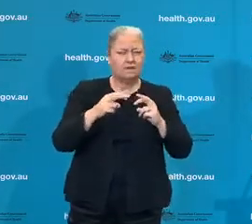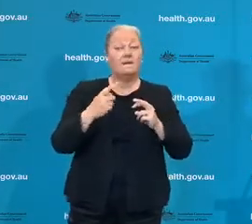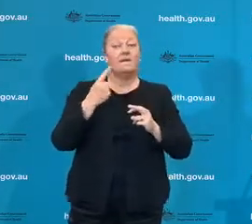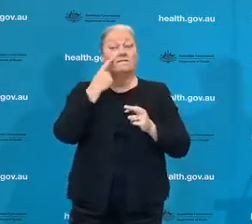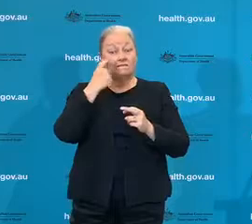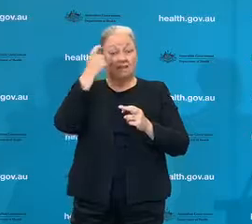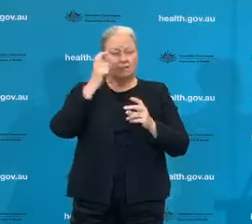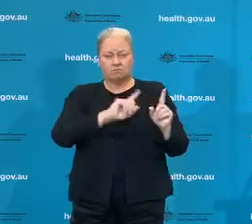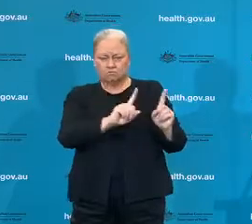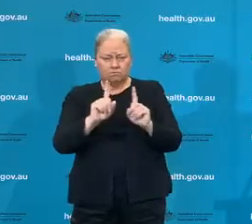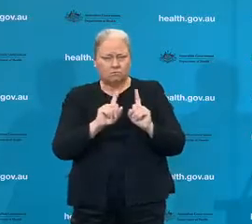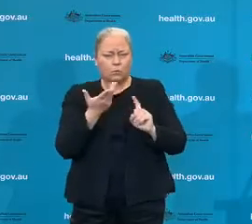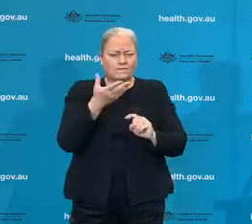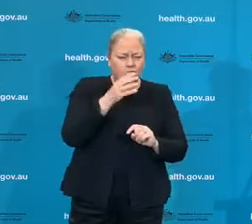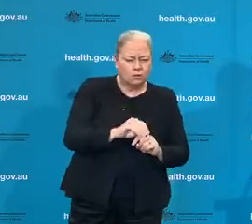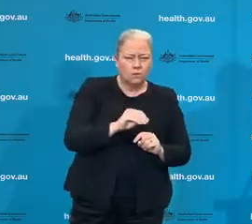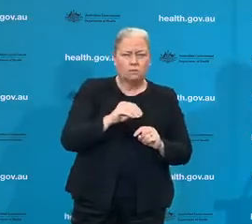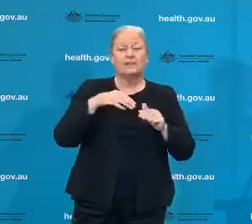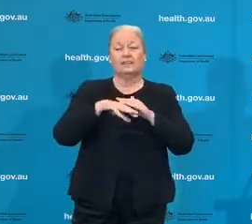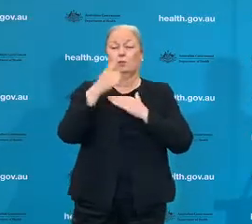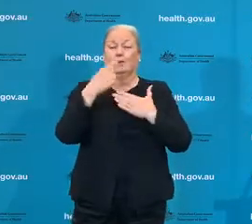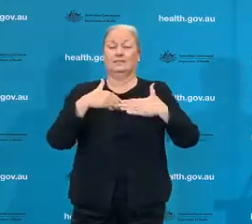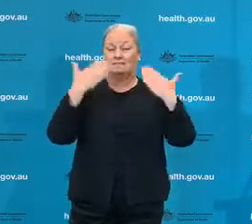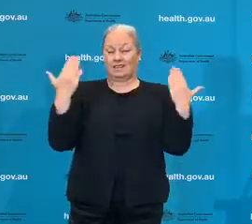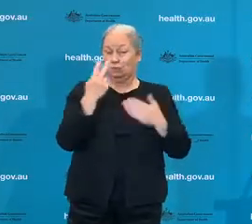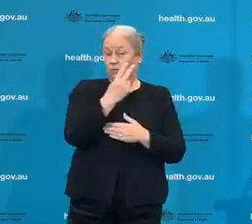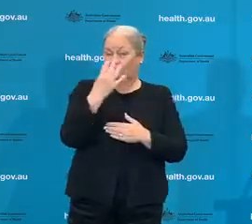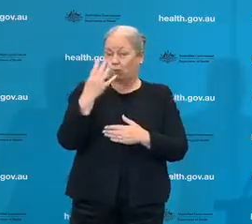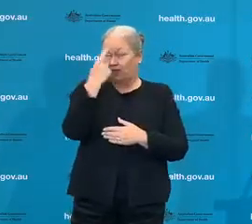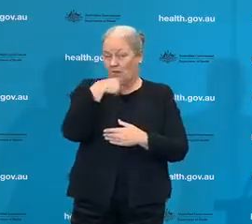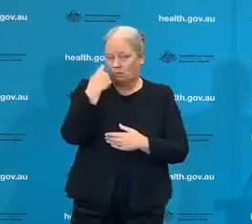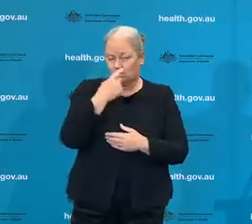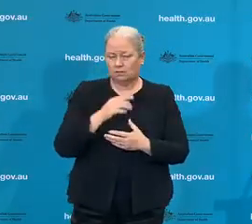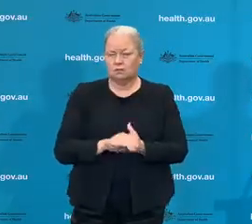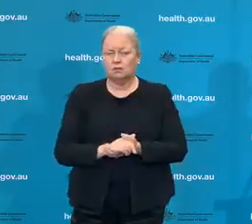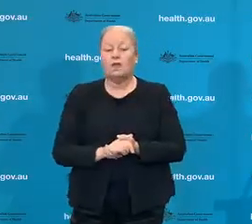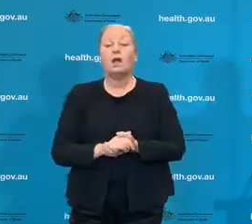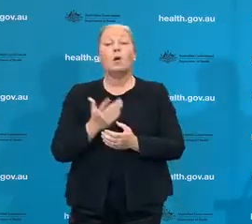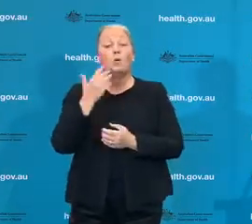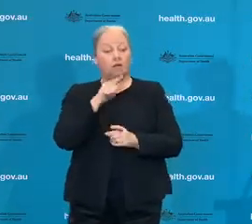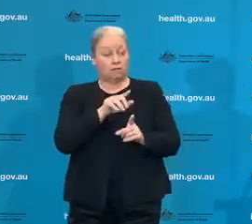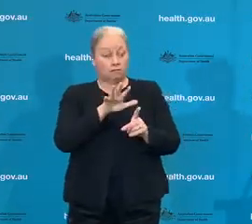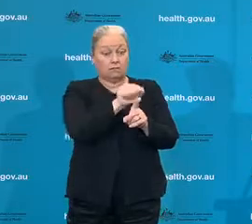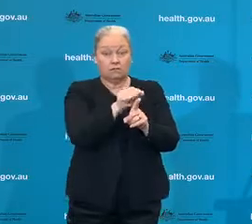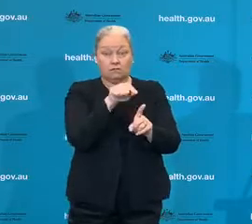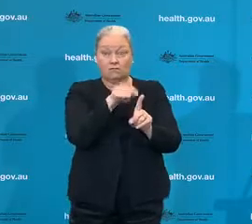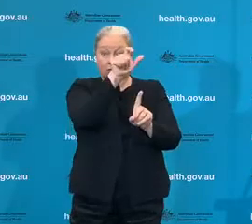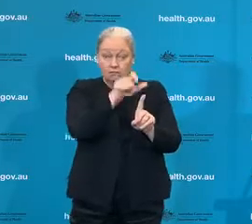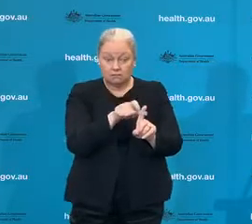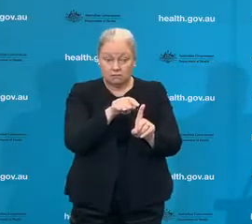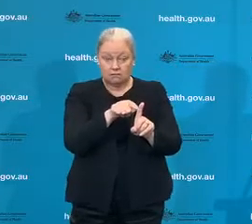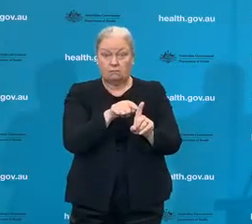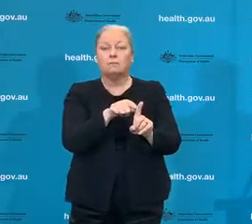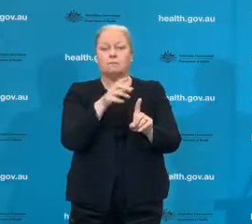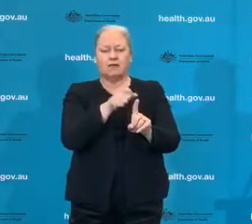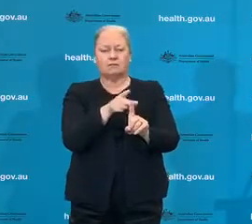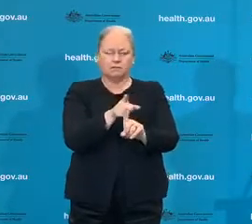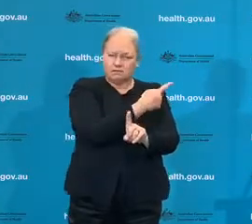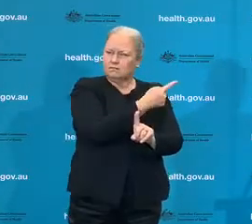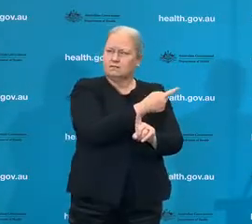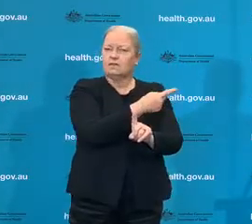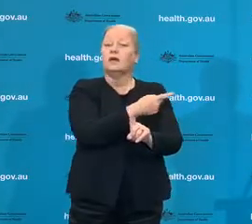close contacts of that individual with COVID-19 are quarantined within 48 hours. So these